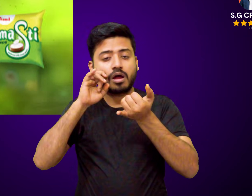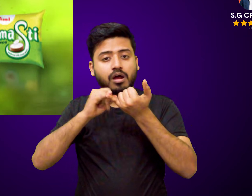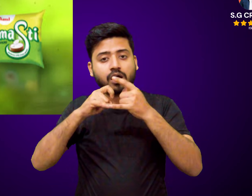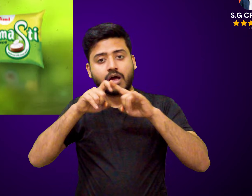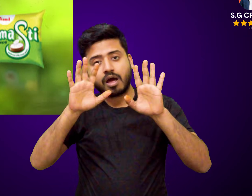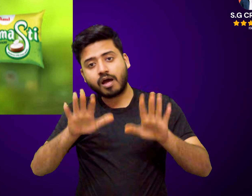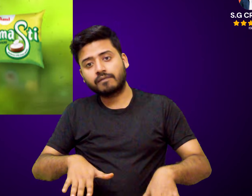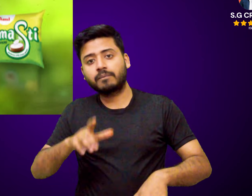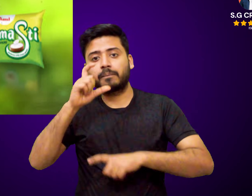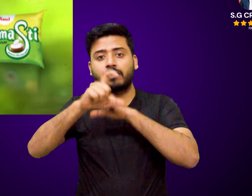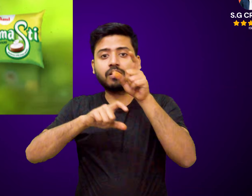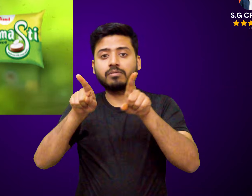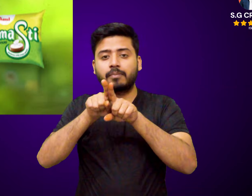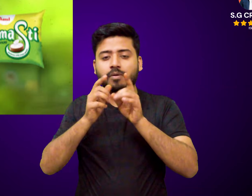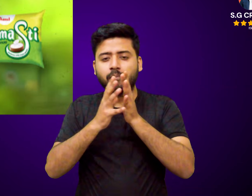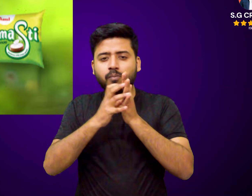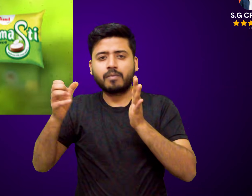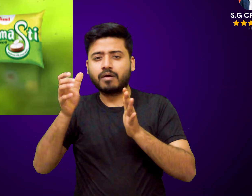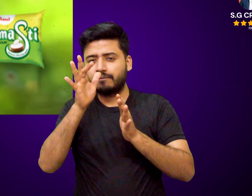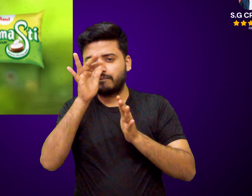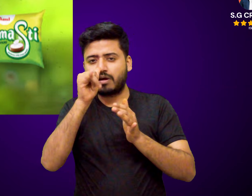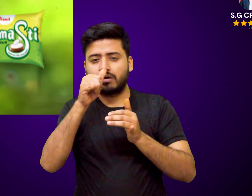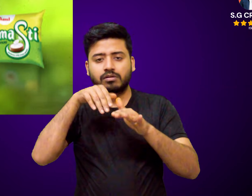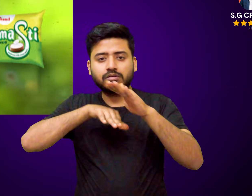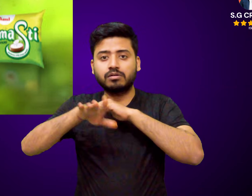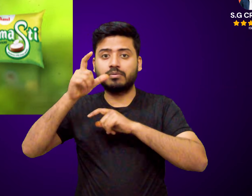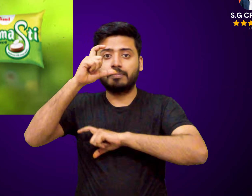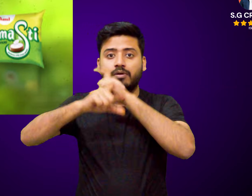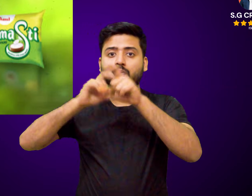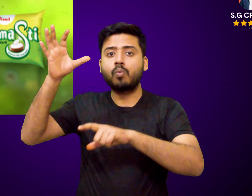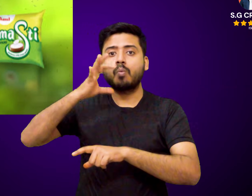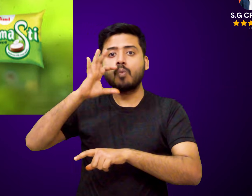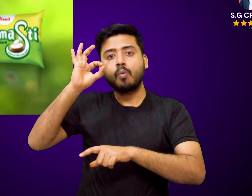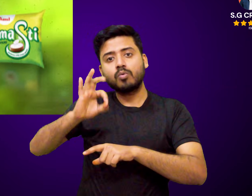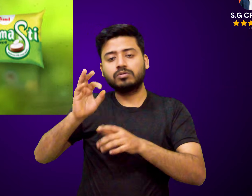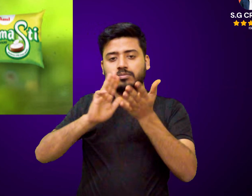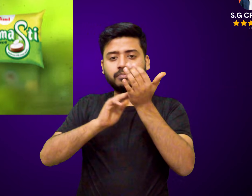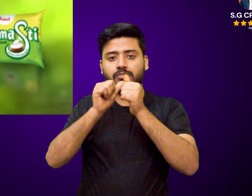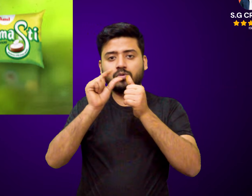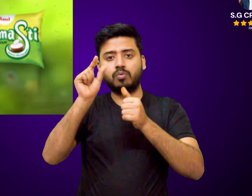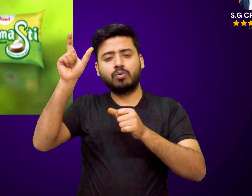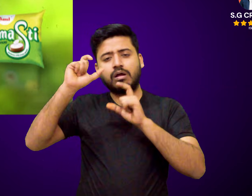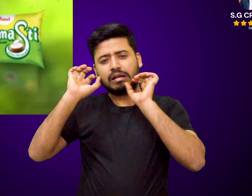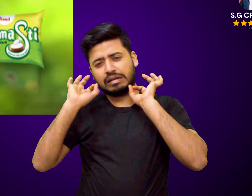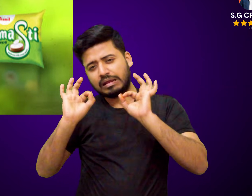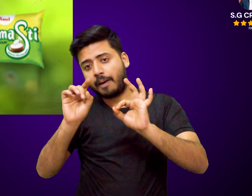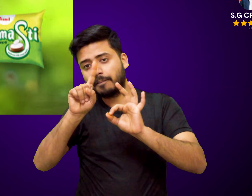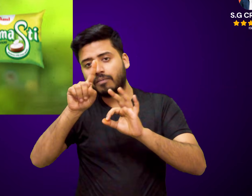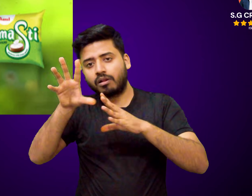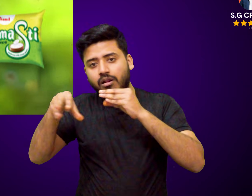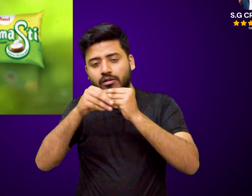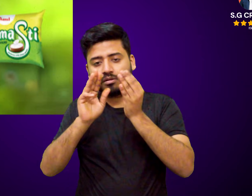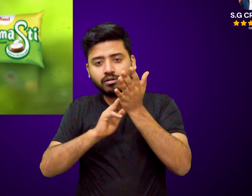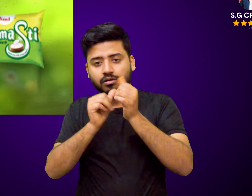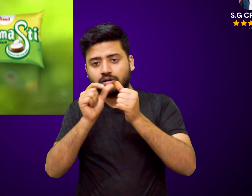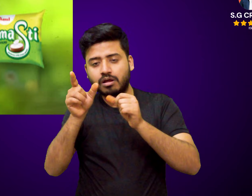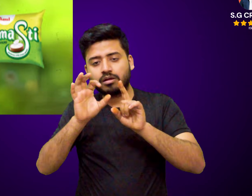test claimed the pouch variant failed hygiene limits, with some reports citing coliform levels significantly above